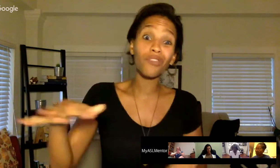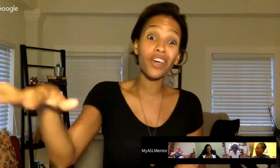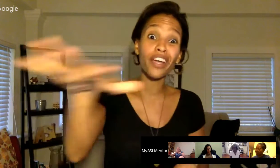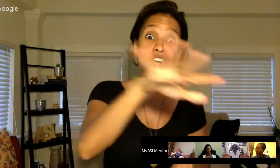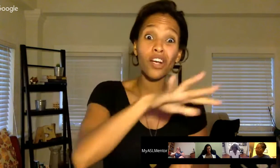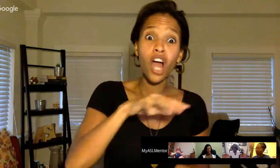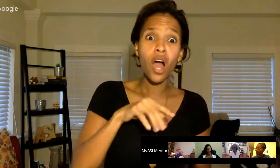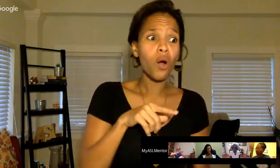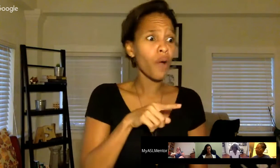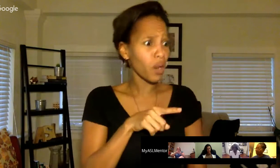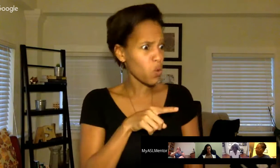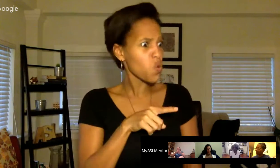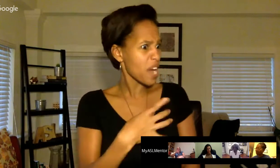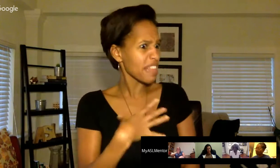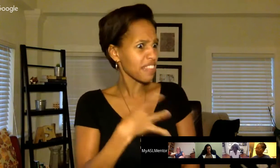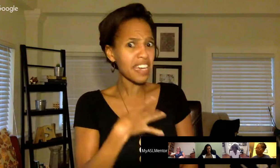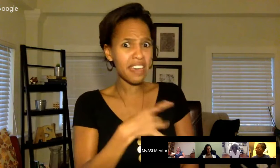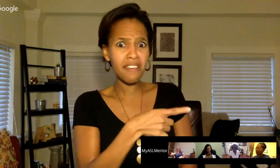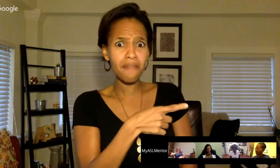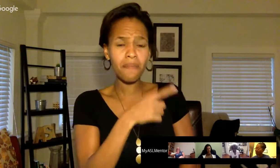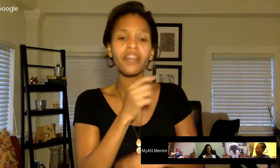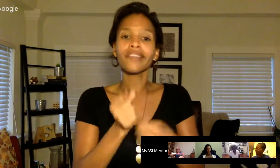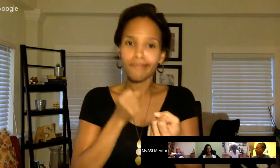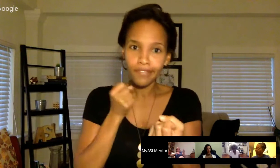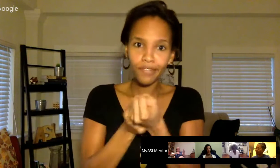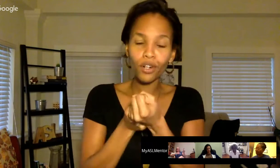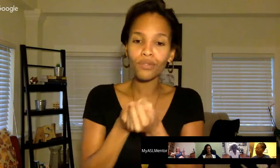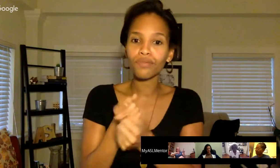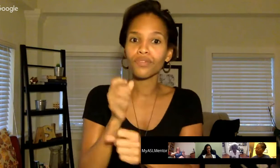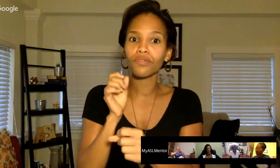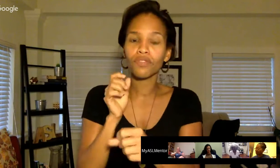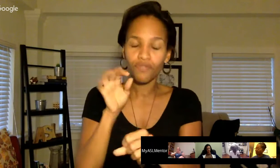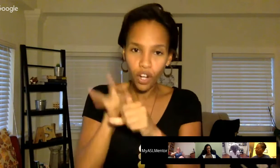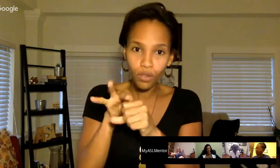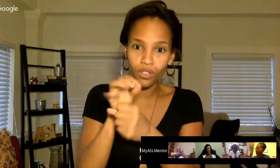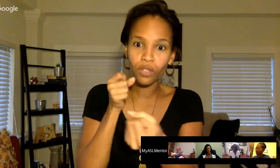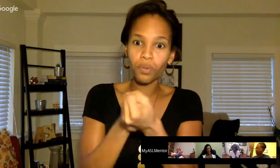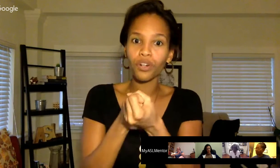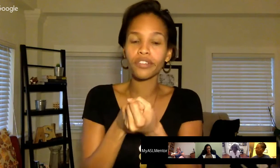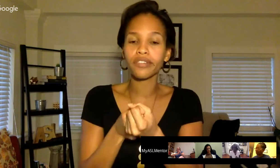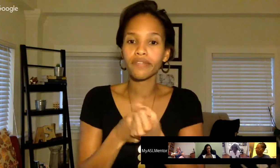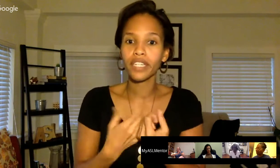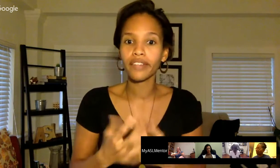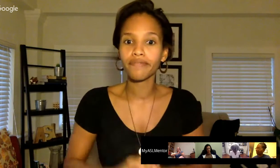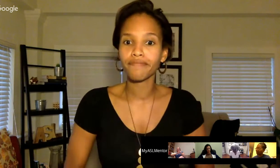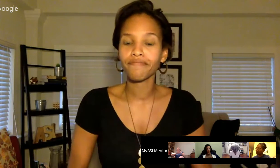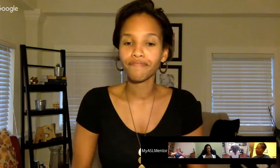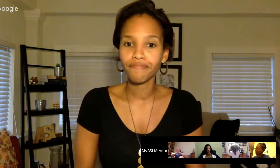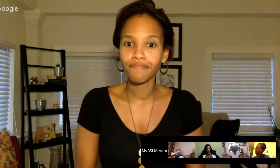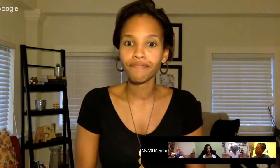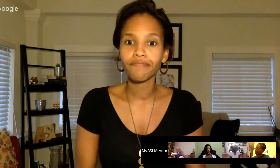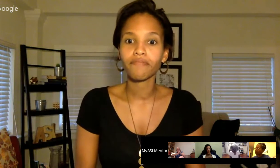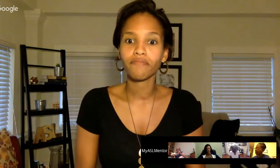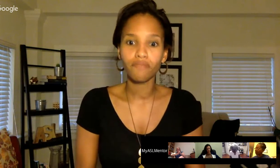many out there went, ooh, I like him. Vote support. Done.